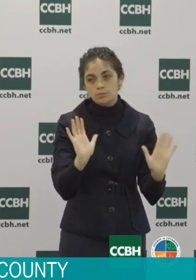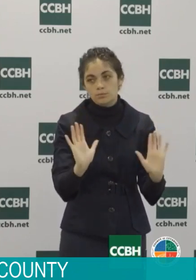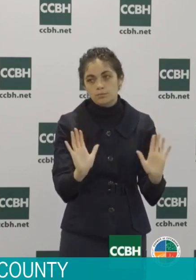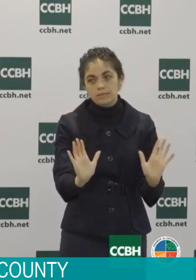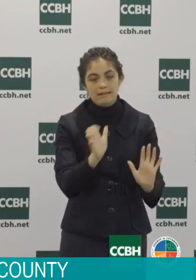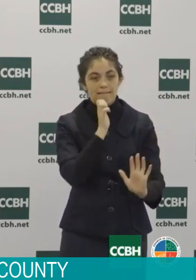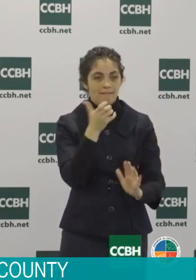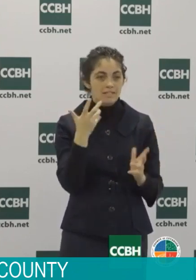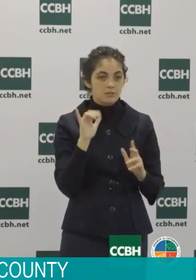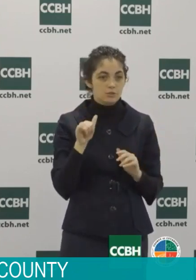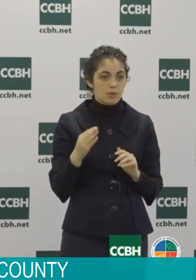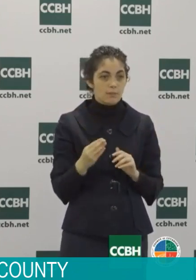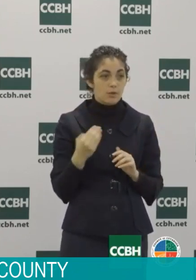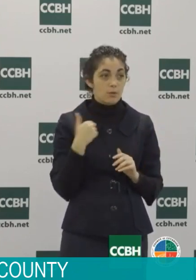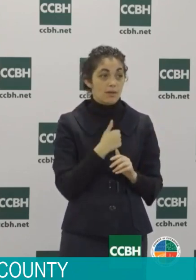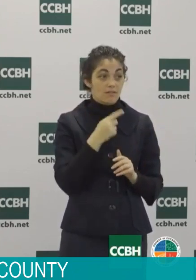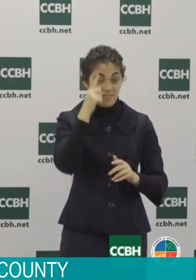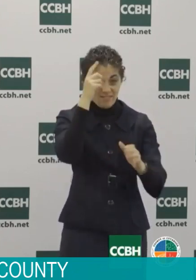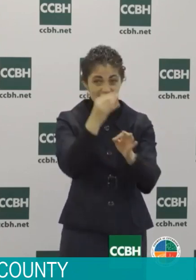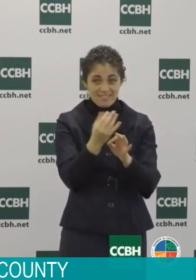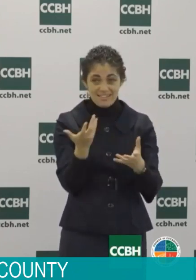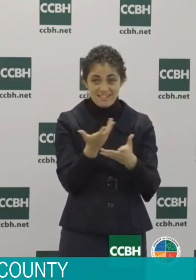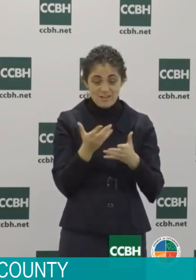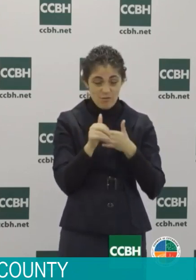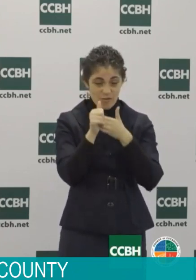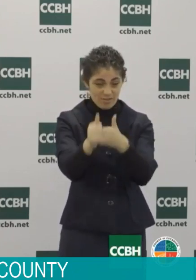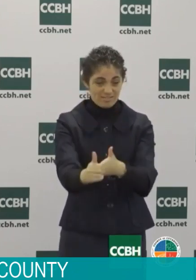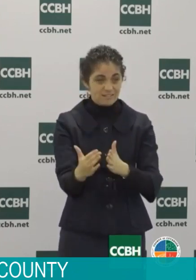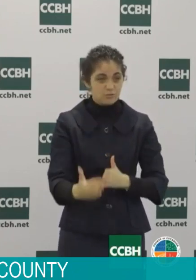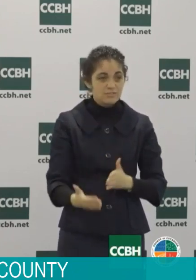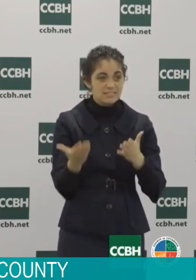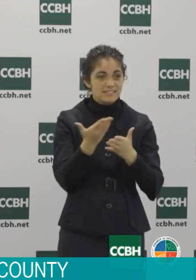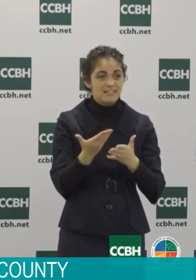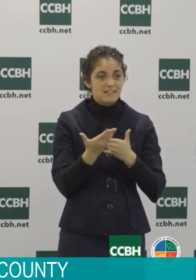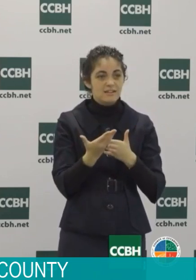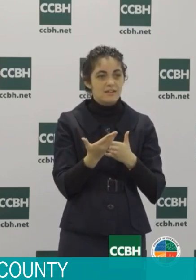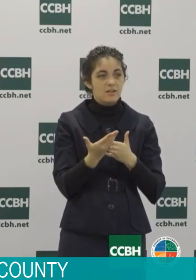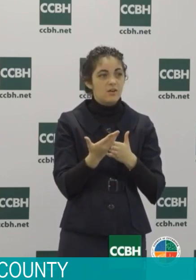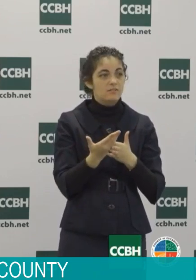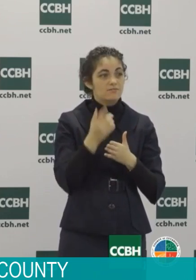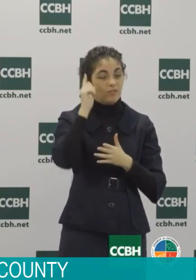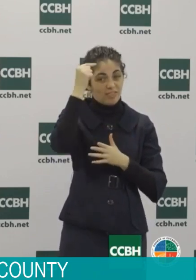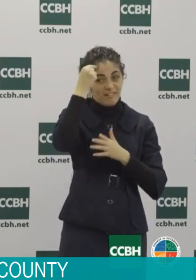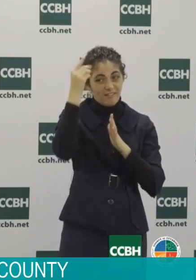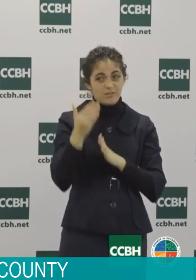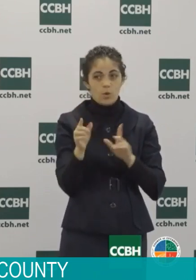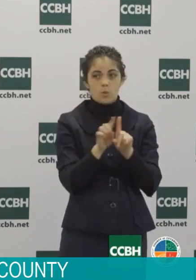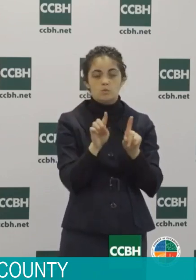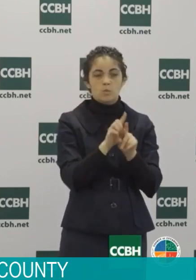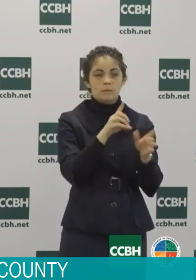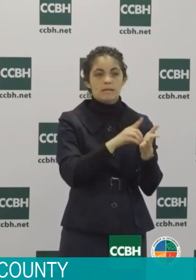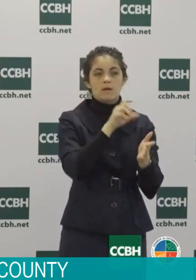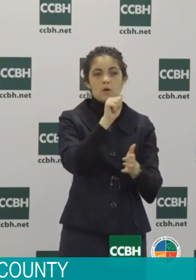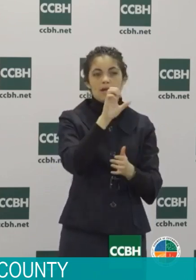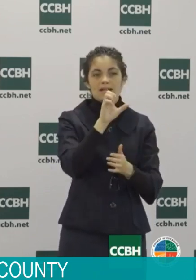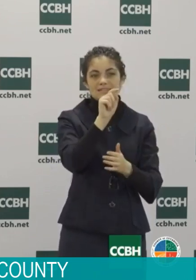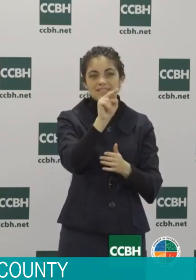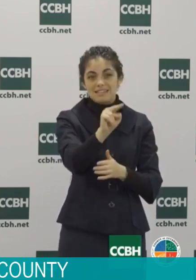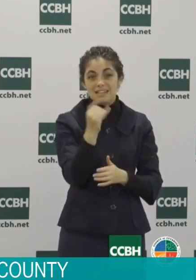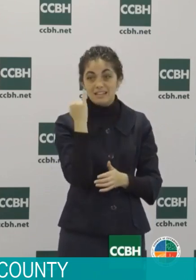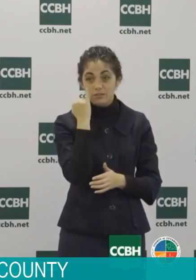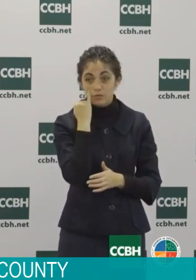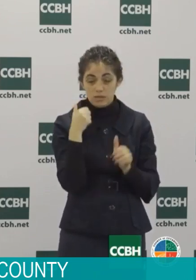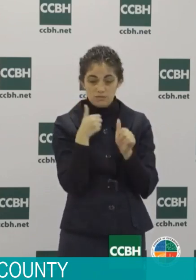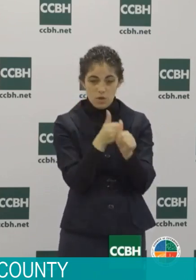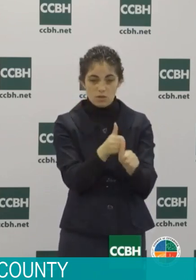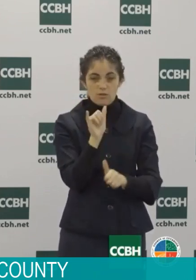job. We have great faith in the leadership of the governor and Dr. Acton across the state. And if we follow that,